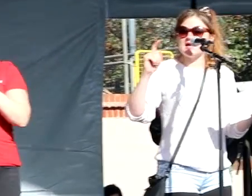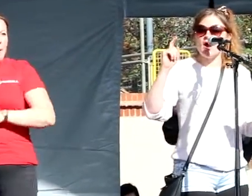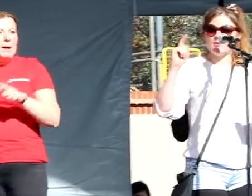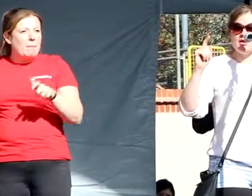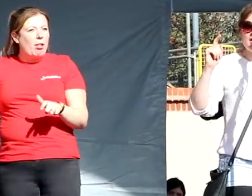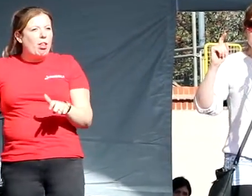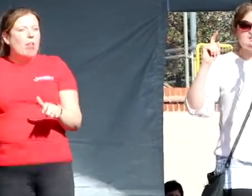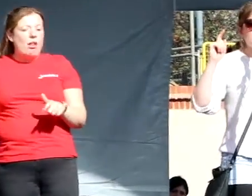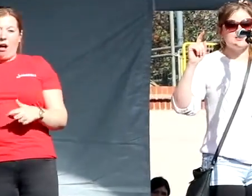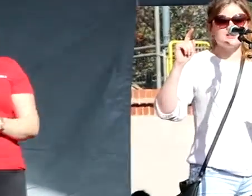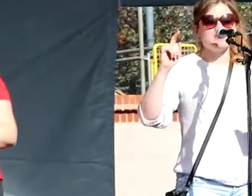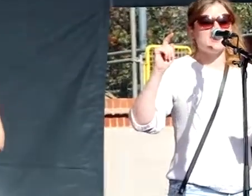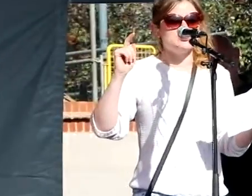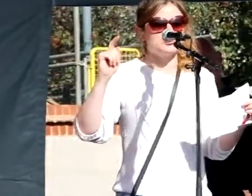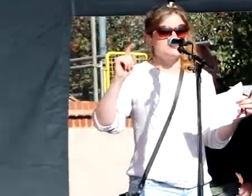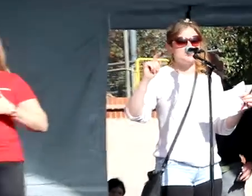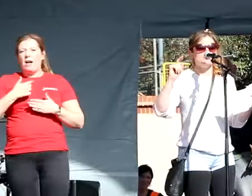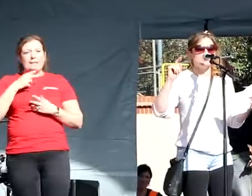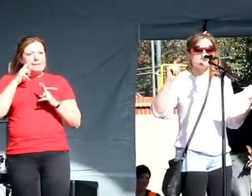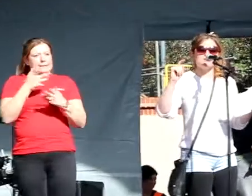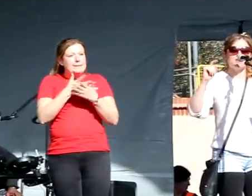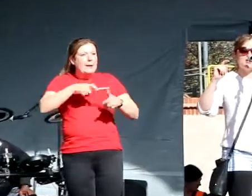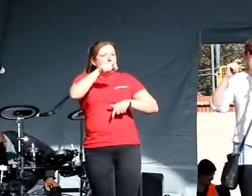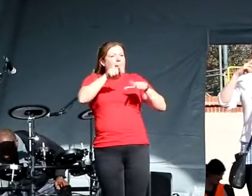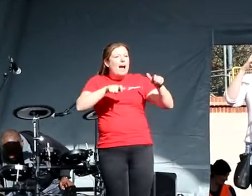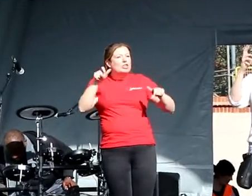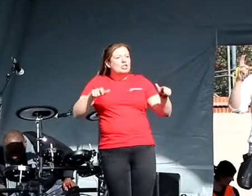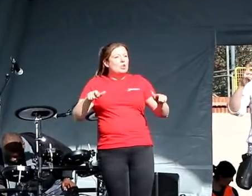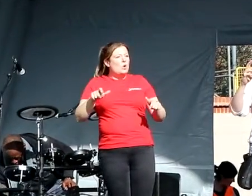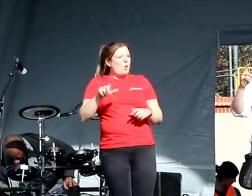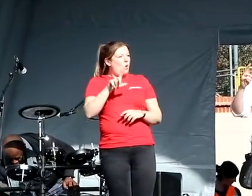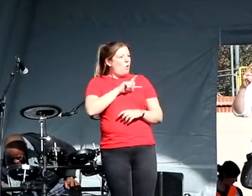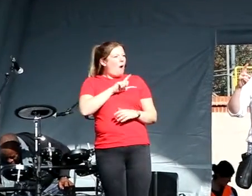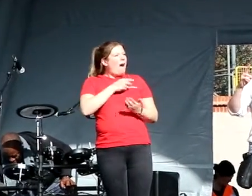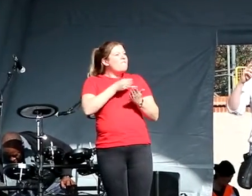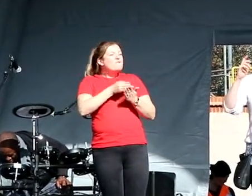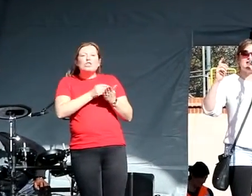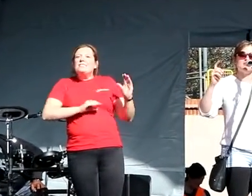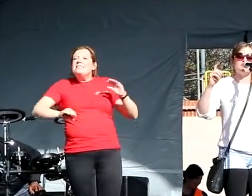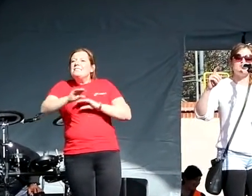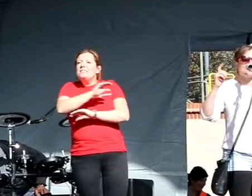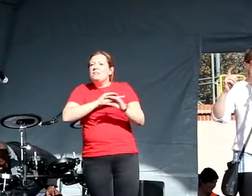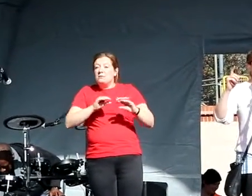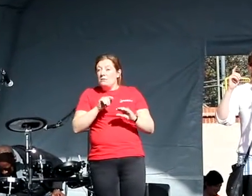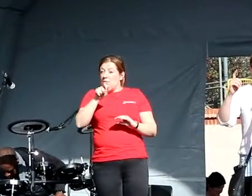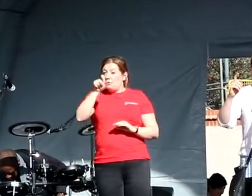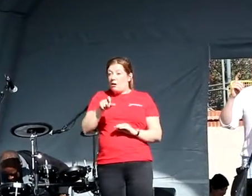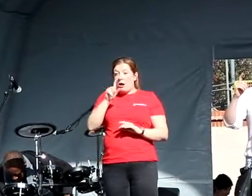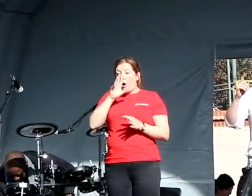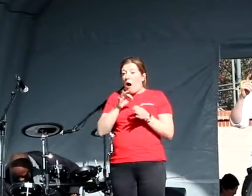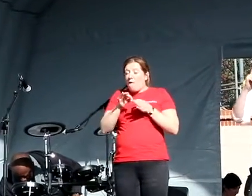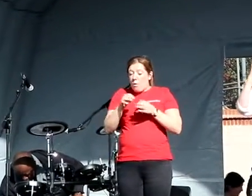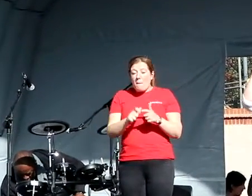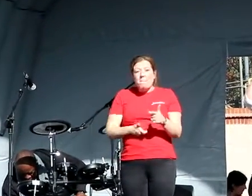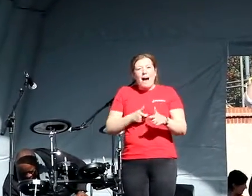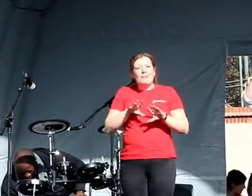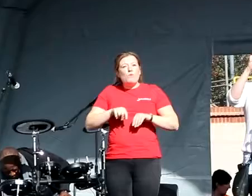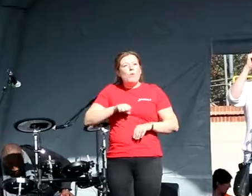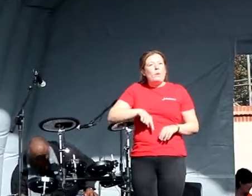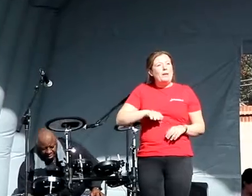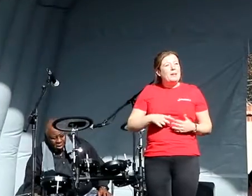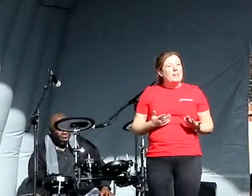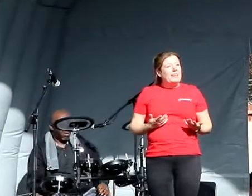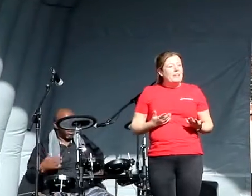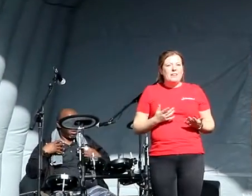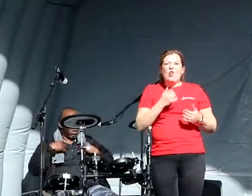I see I'm a nurse and I see patients who because of the the way that the funding is now they can't even afford incontinence pads. This